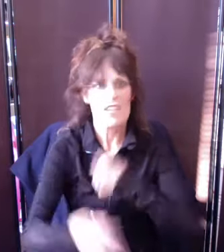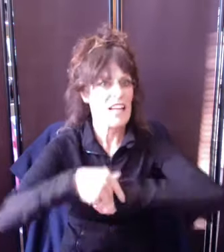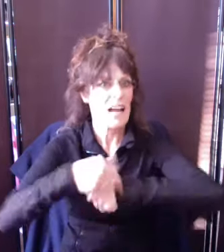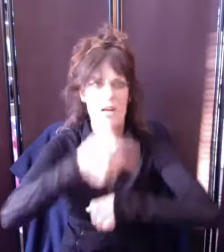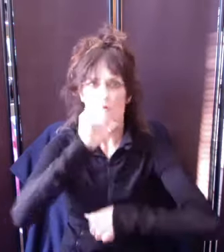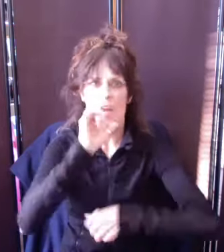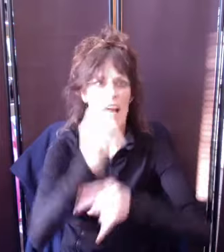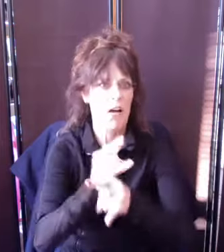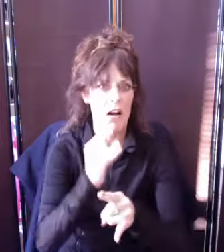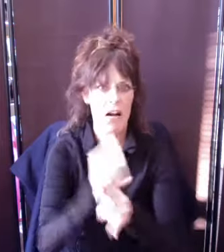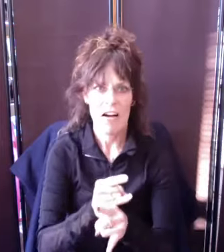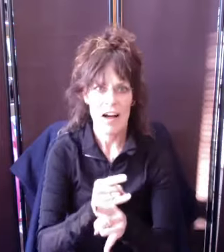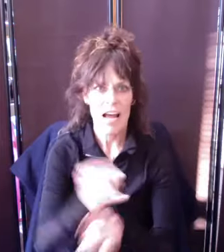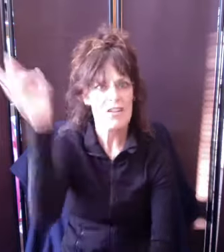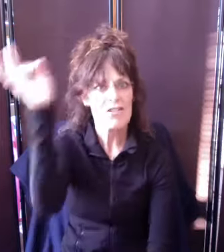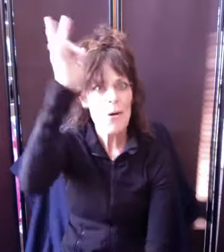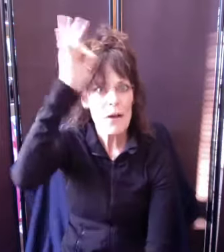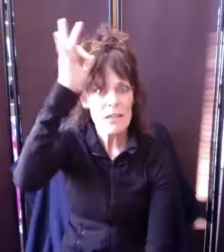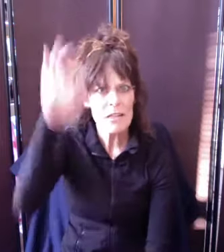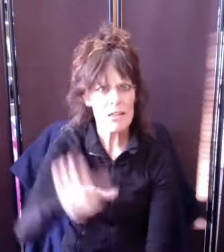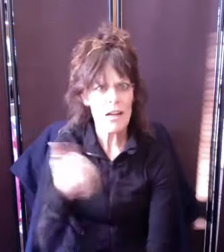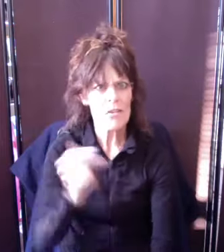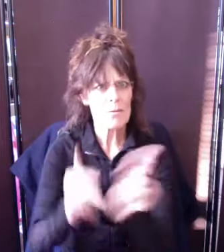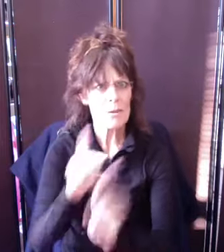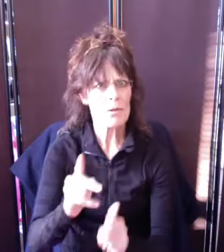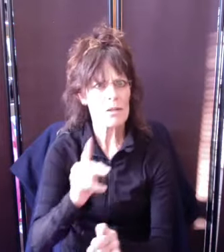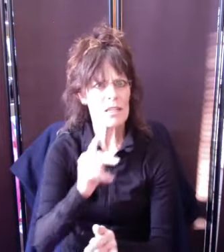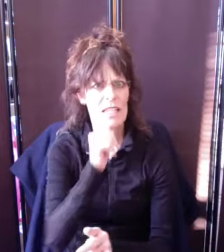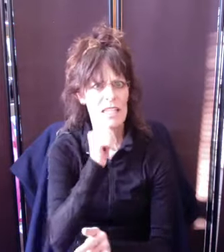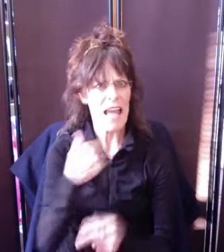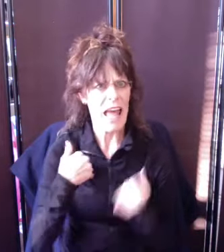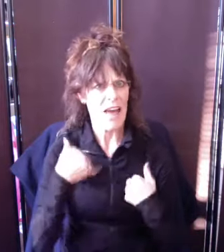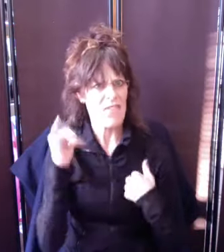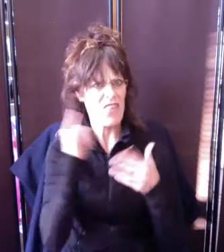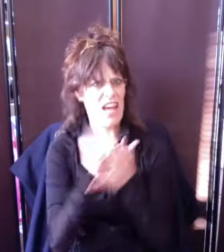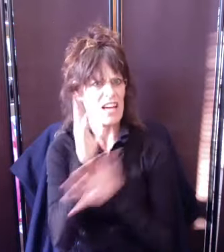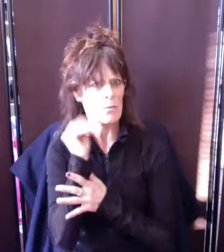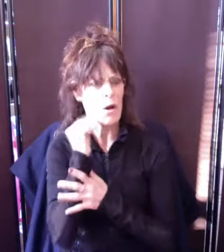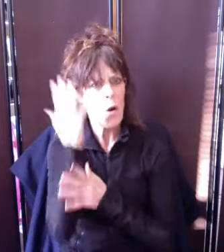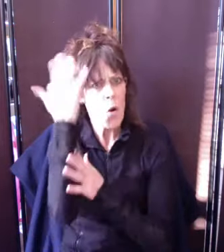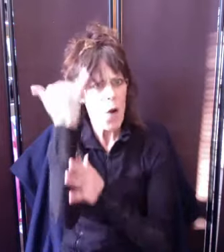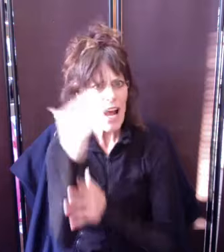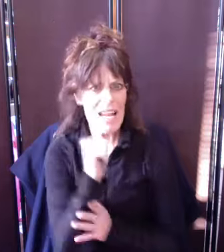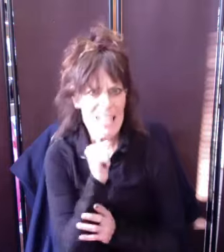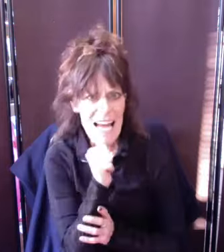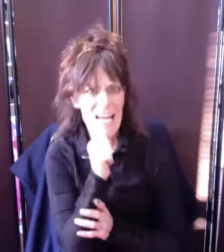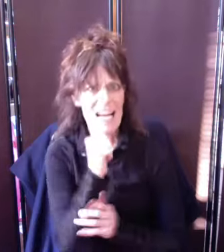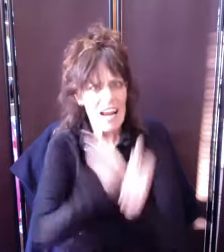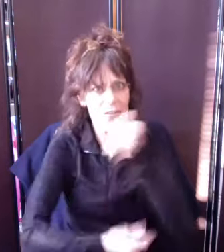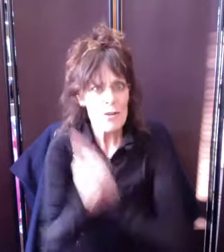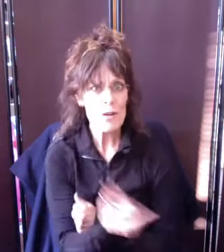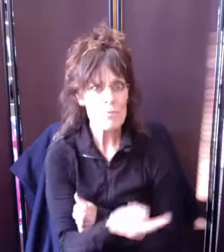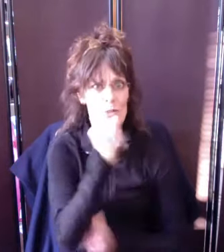had no idea that everybody else didn't have that happen for them. I couldn't understand why anybody wouldn't want to be drinking all of the time, because, I